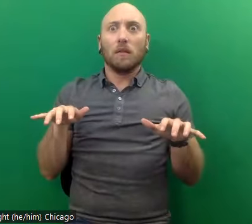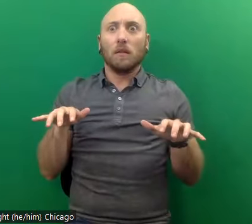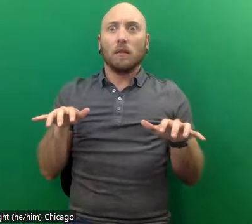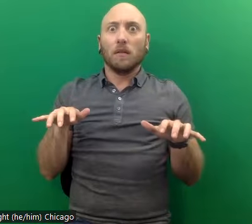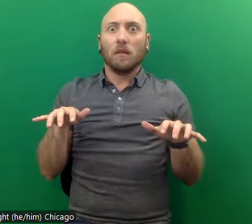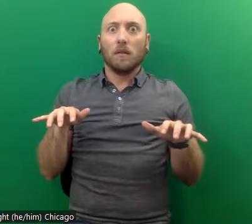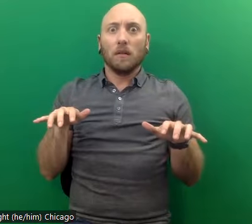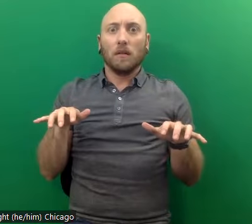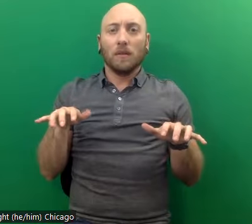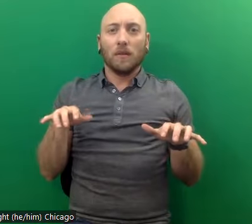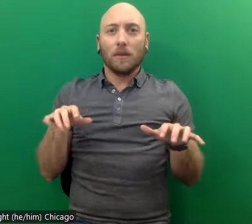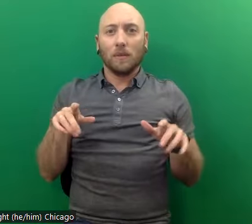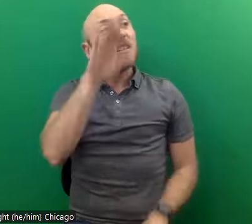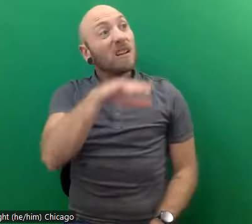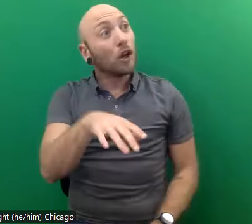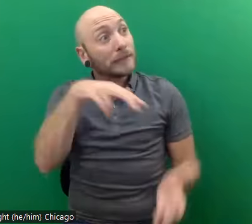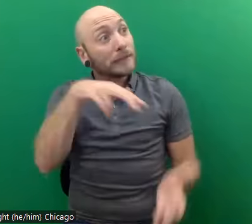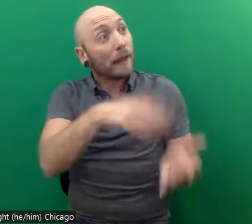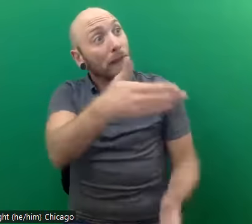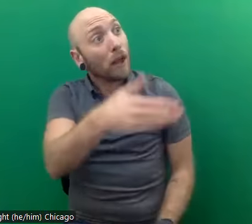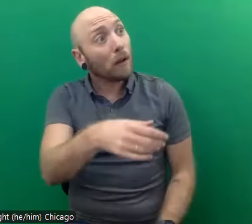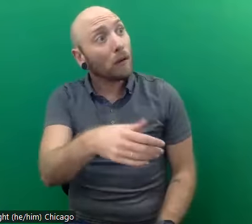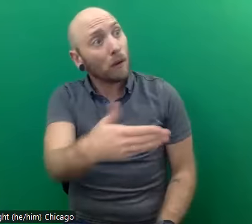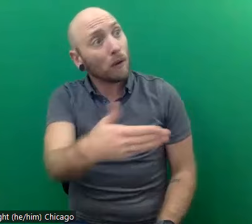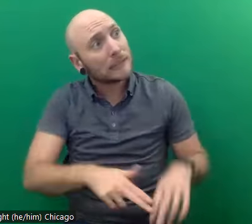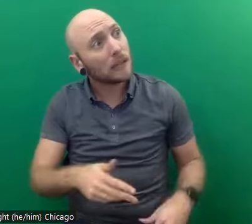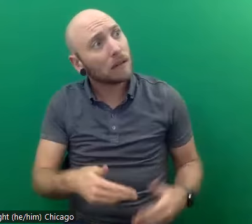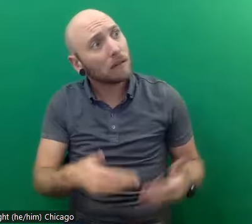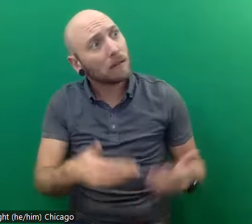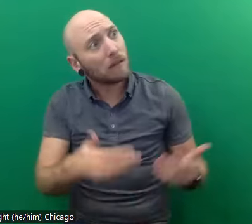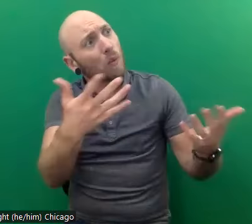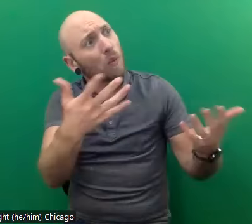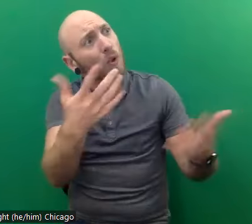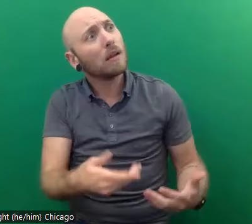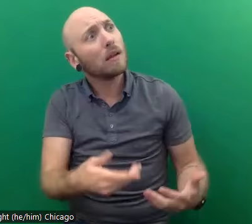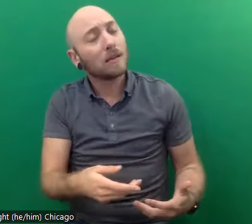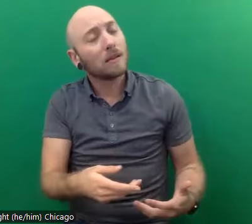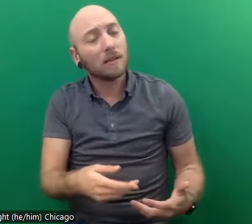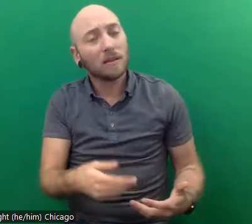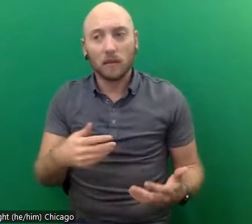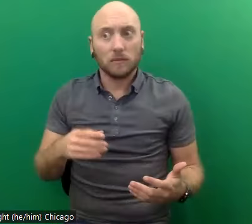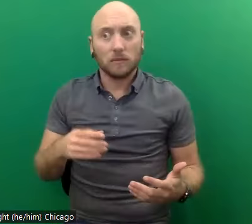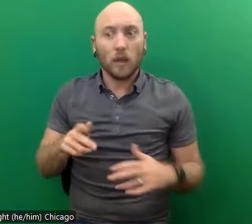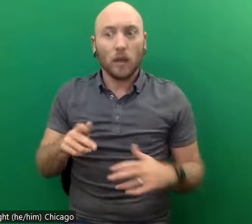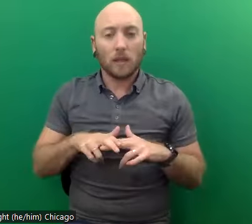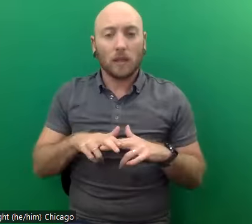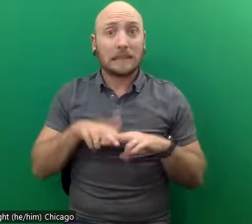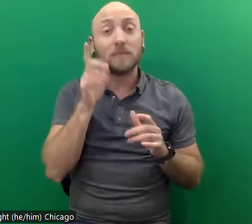you stand there? Or are you gonna sit your ass in the seat?" And I sat down, and I sat through the whole meeting. And that same old timer came up to